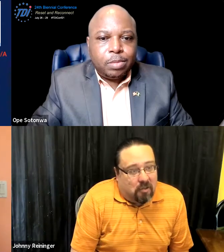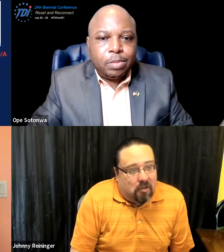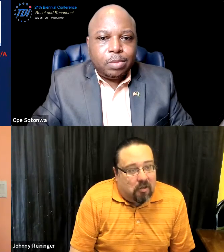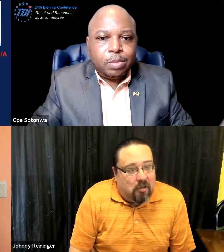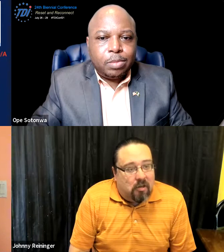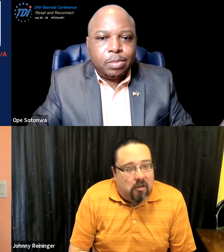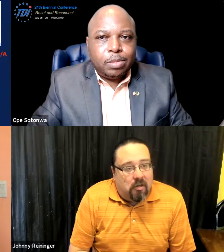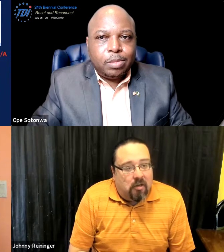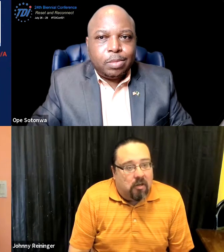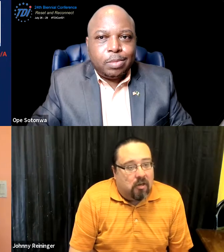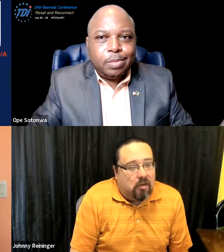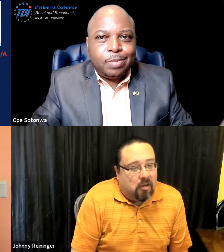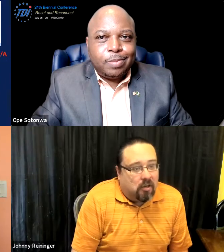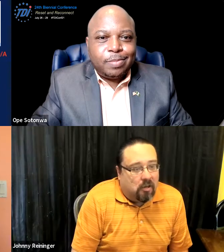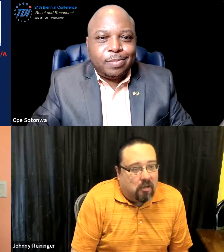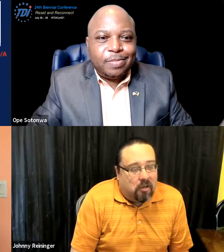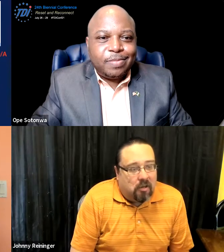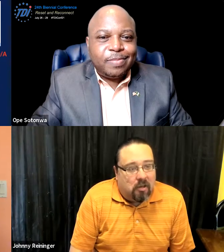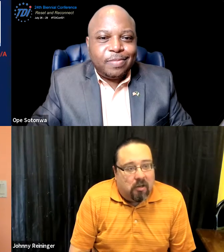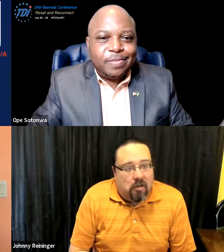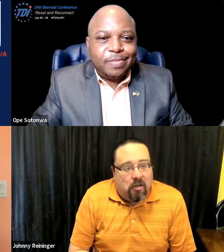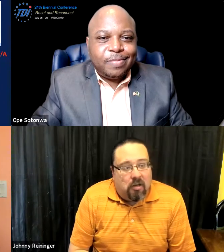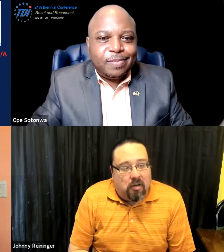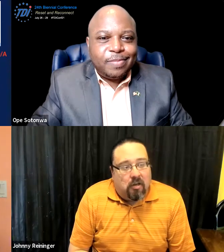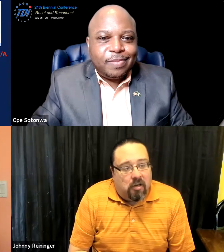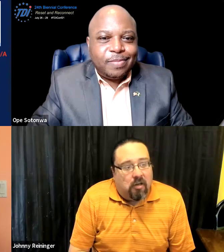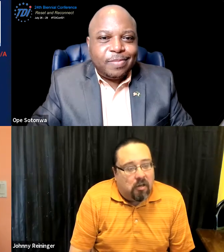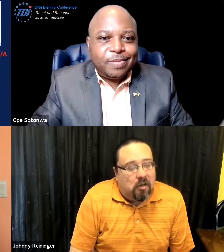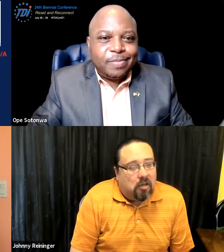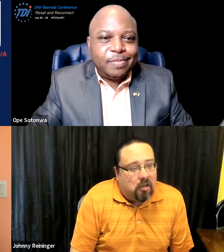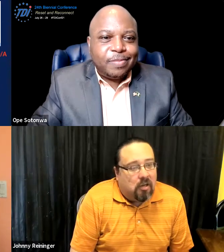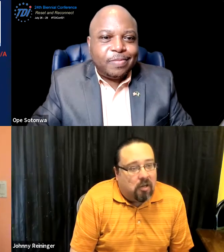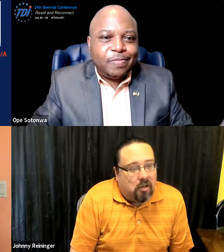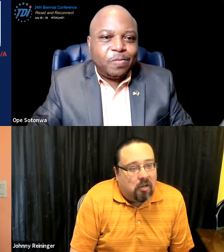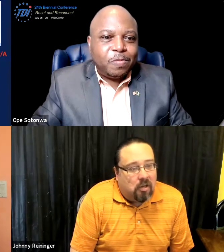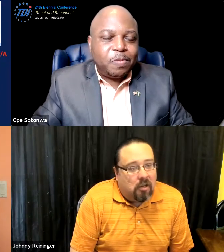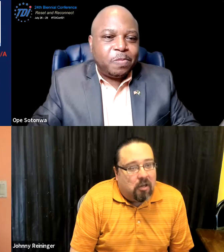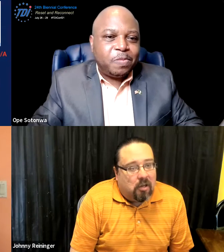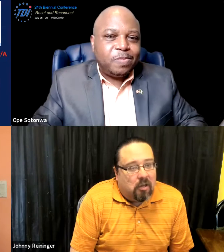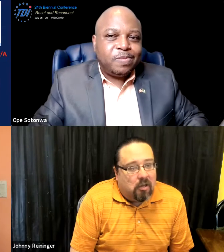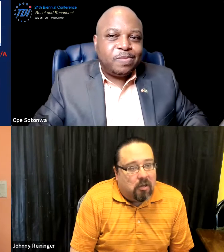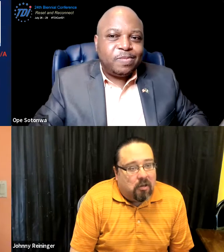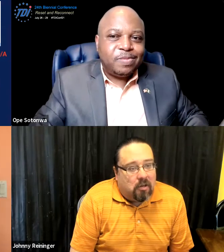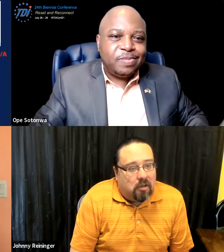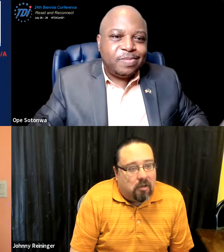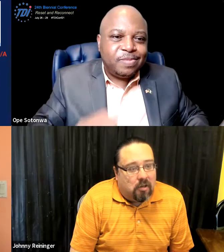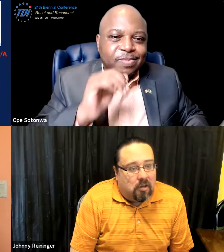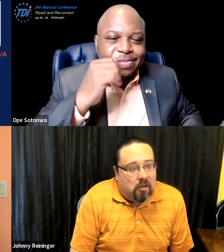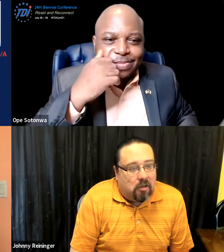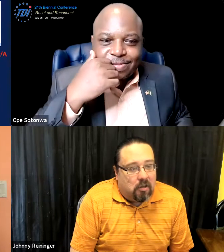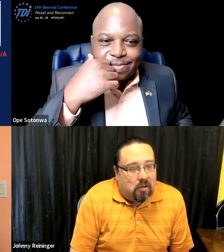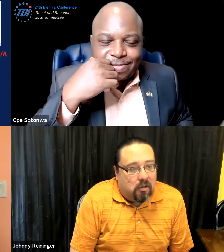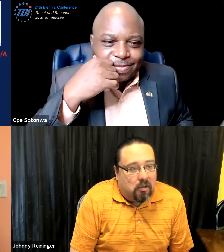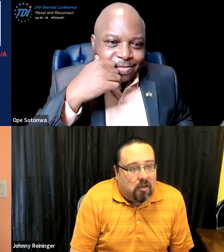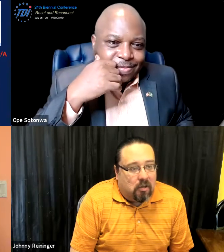individuals with intersectional identities and see what they can benefit from the community, because they're not. I